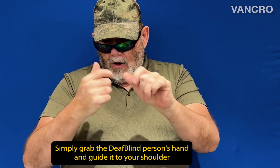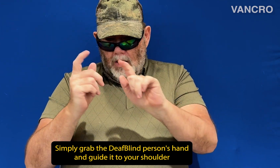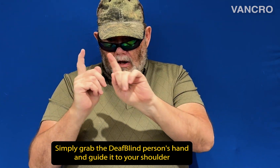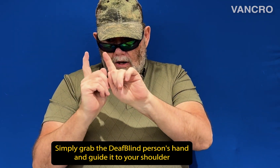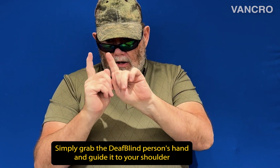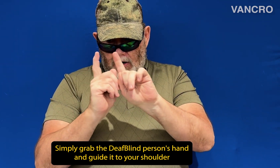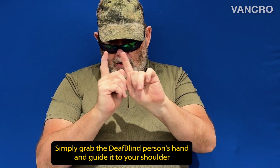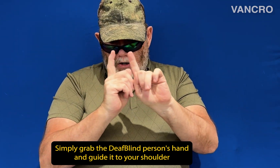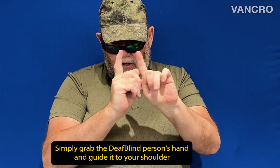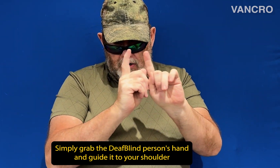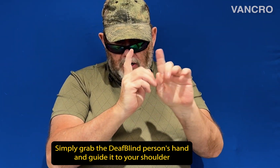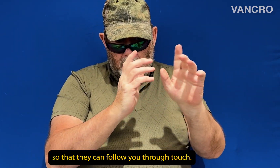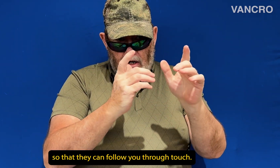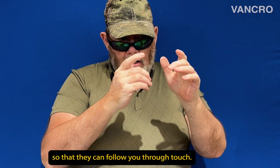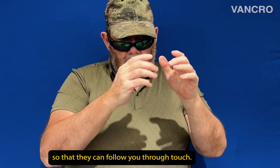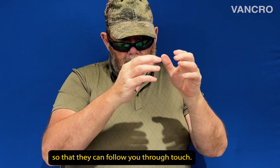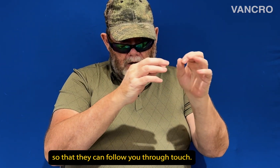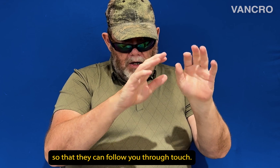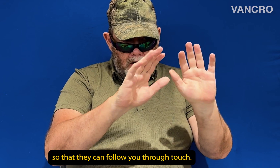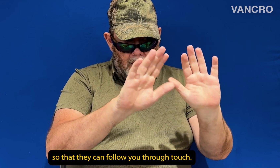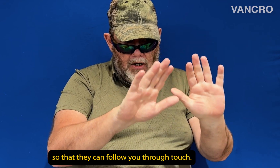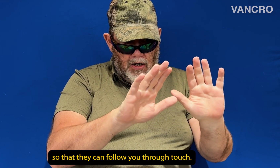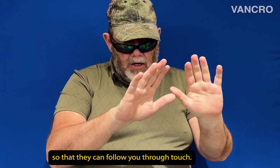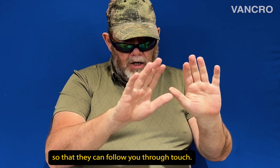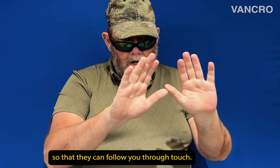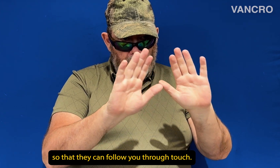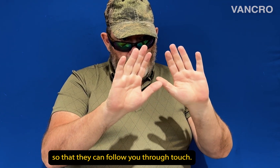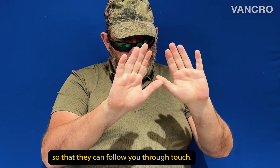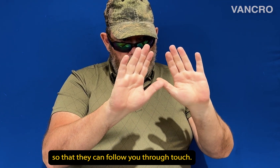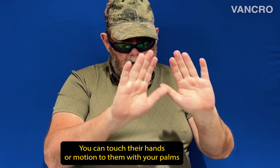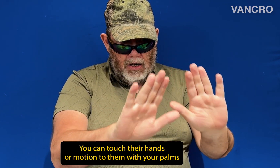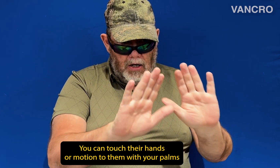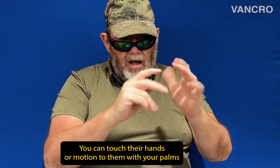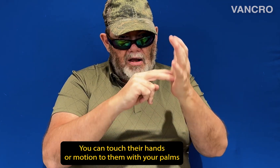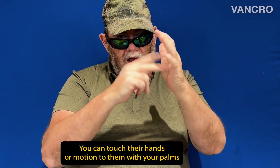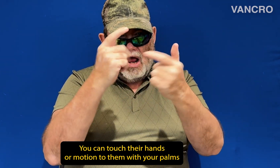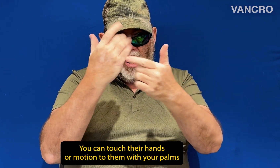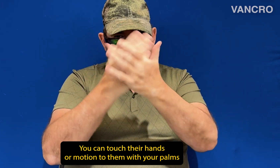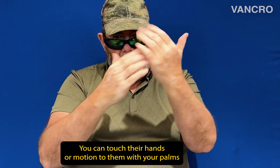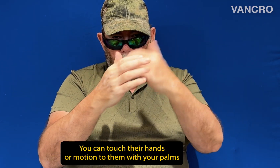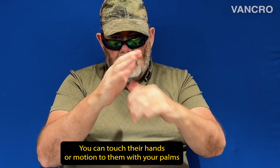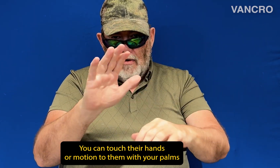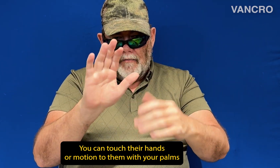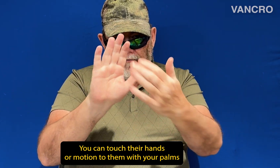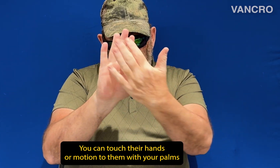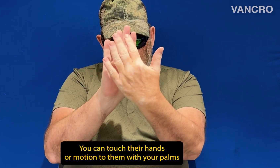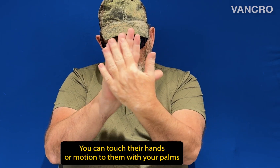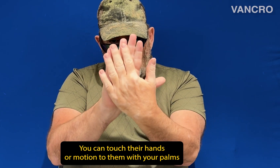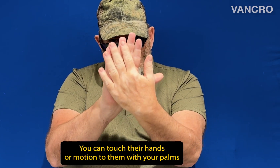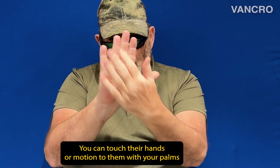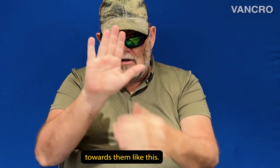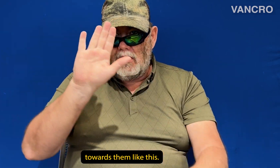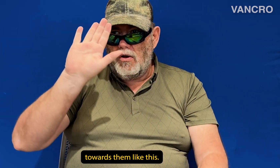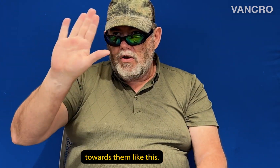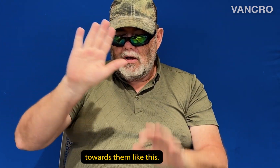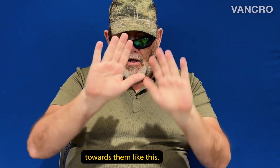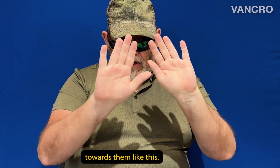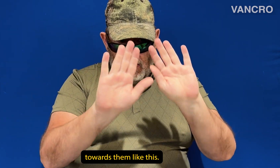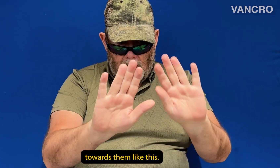and guide it to your shoulder so that they can follow you through touch. You can touch their hands or motion to them with your palms towards them like this.